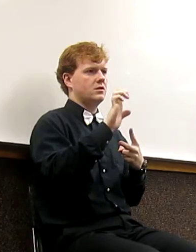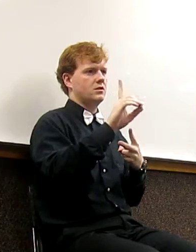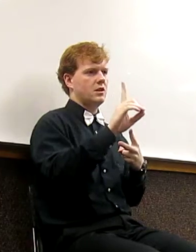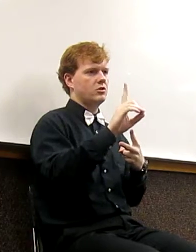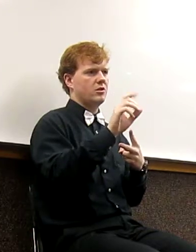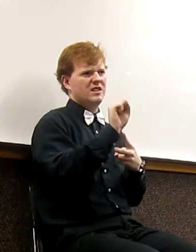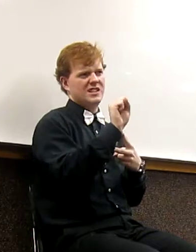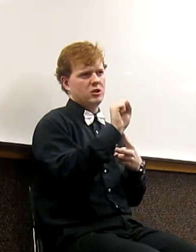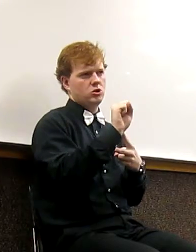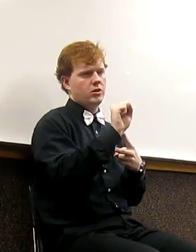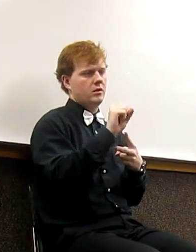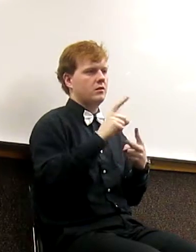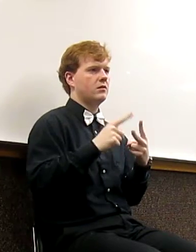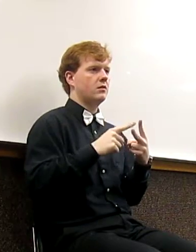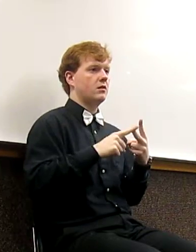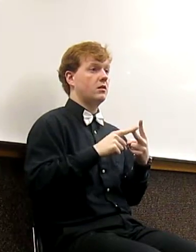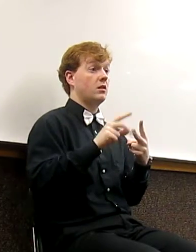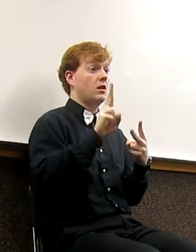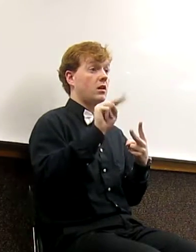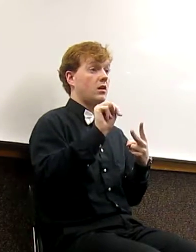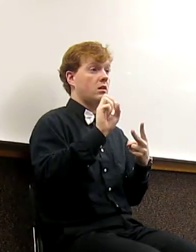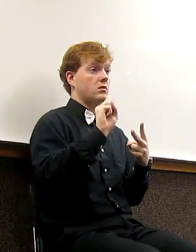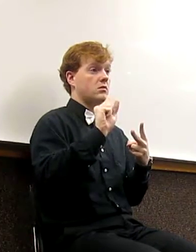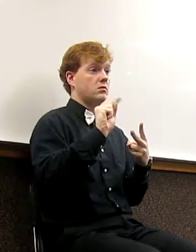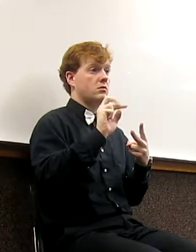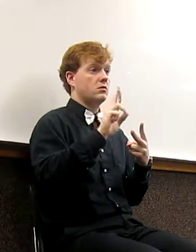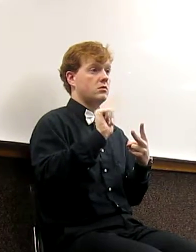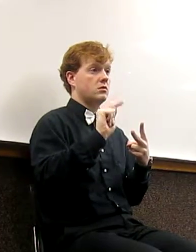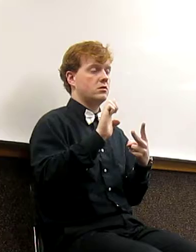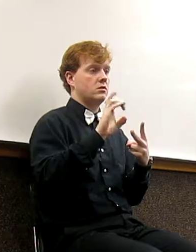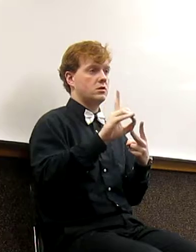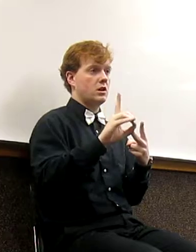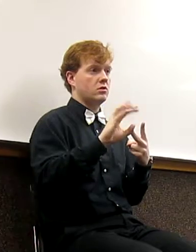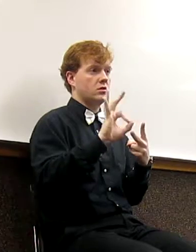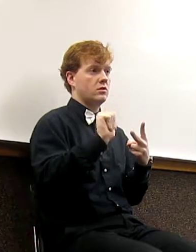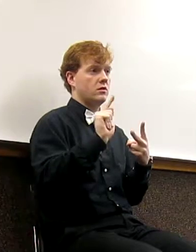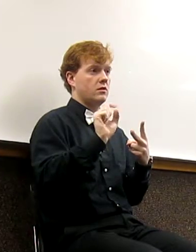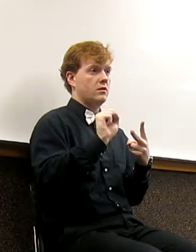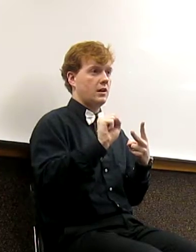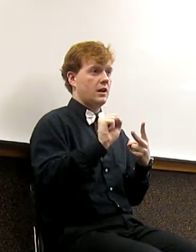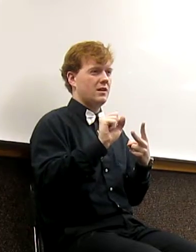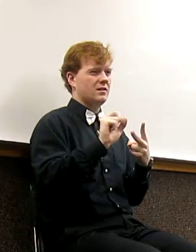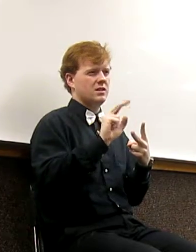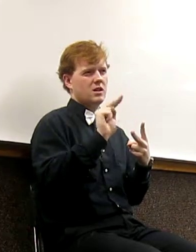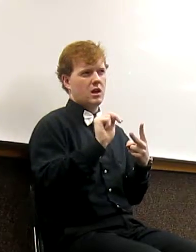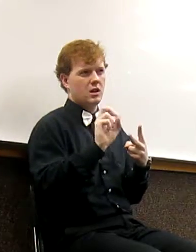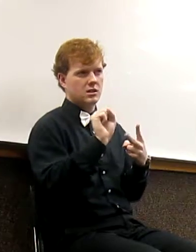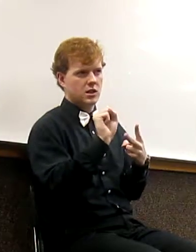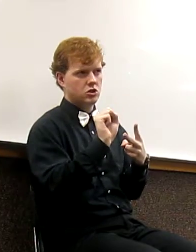Unsaturated fats are, it's more specific. Unsaturated fats are specifically vegetable